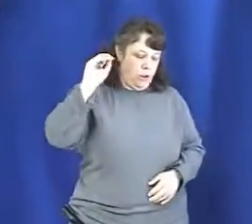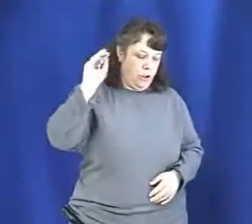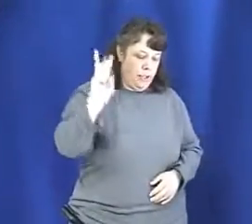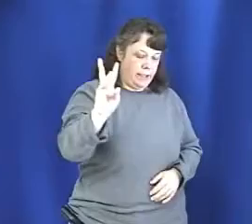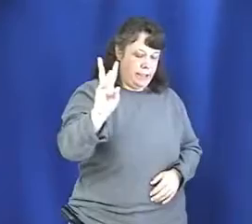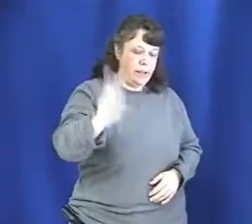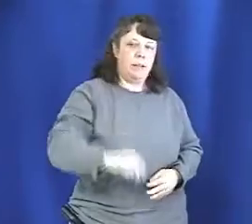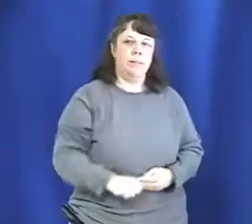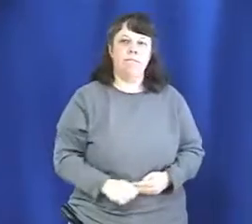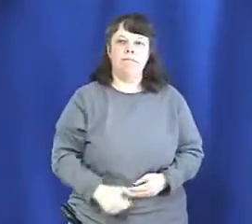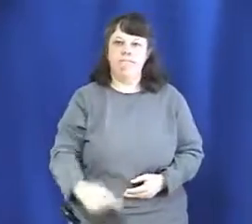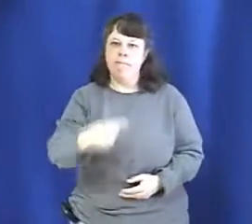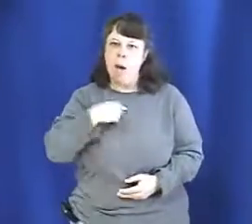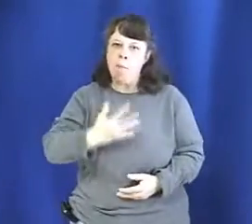Number 6.